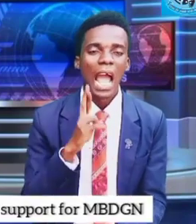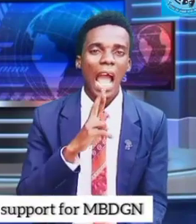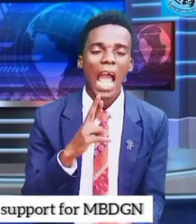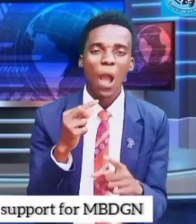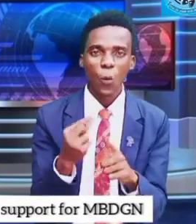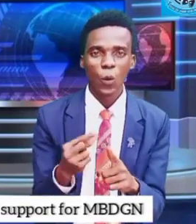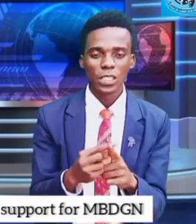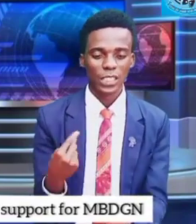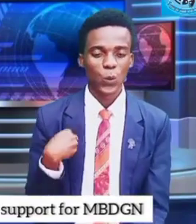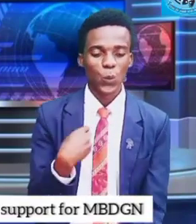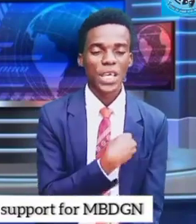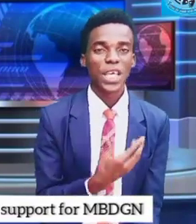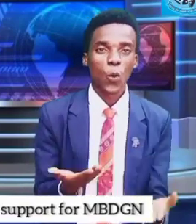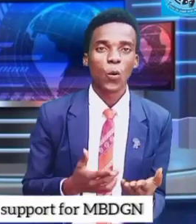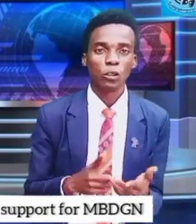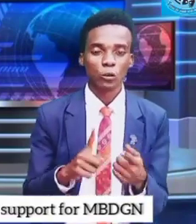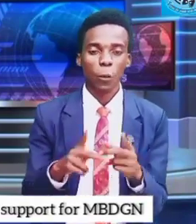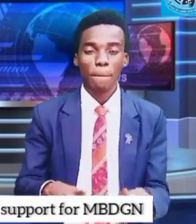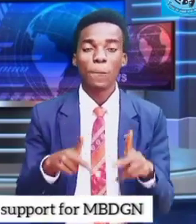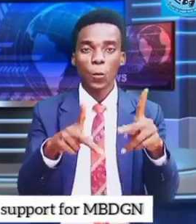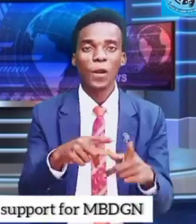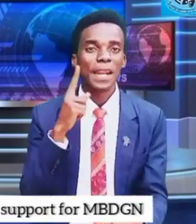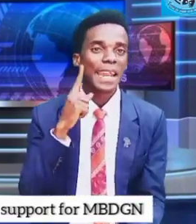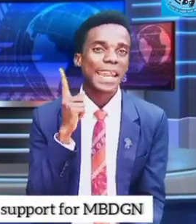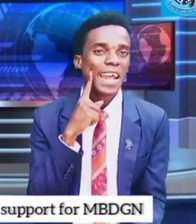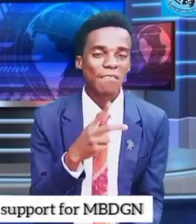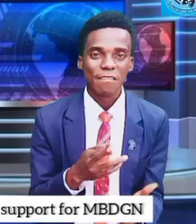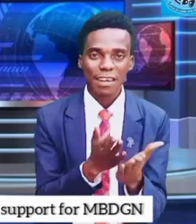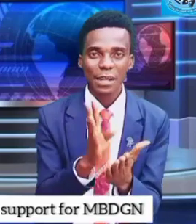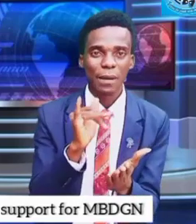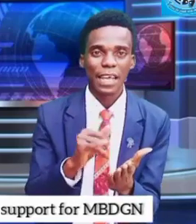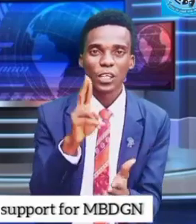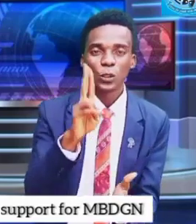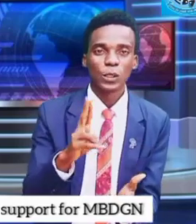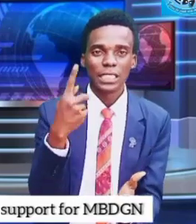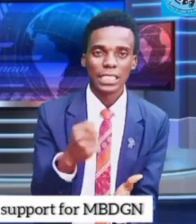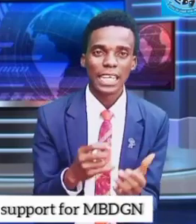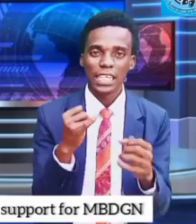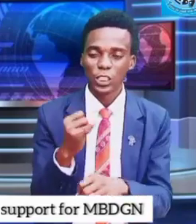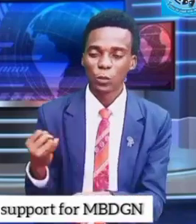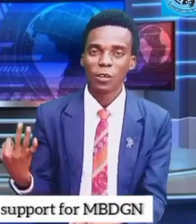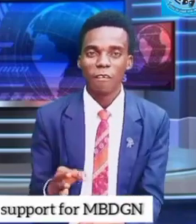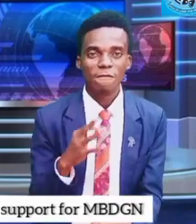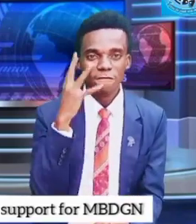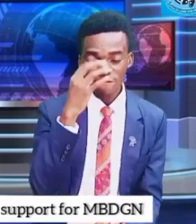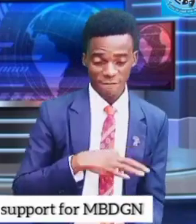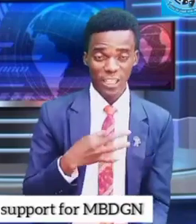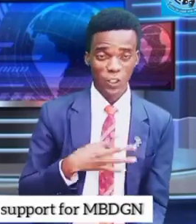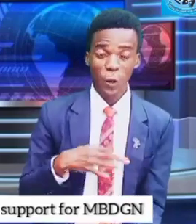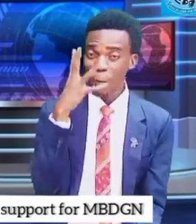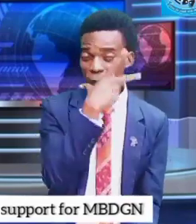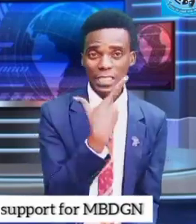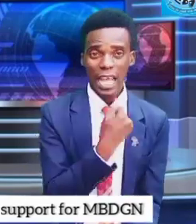Awards. We want to promote deaf rights by using the instruments of fashion, beauty and glamour. Those are